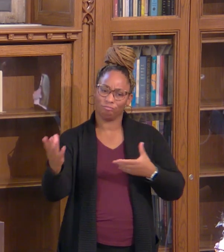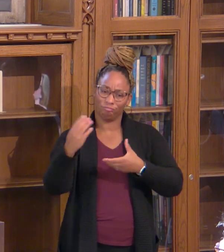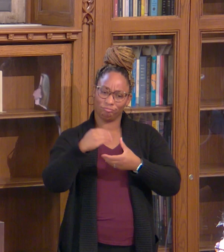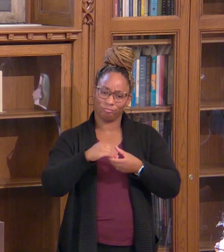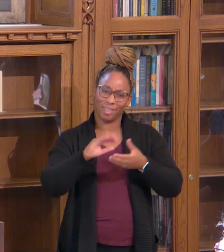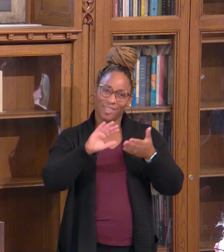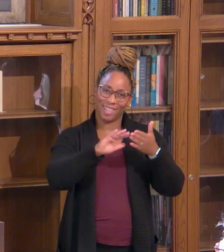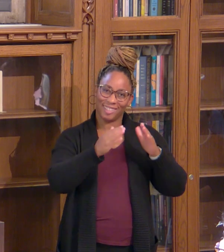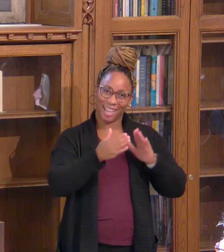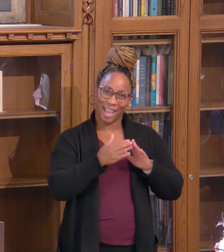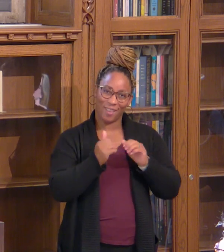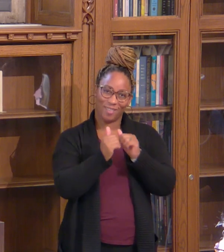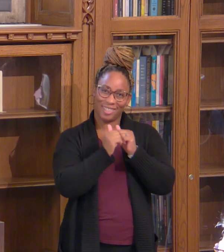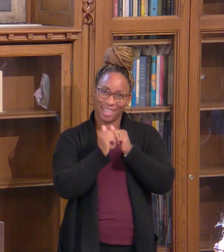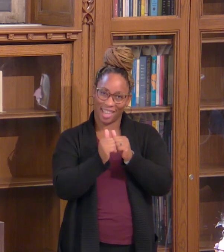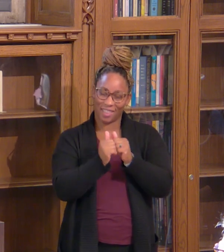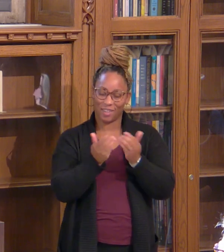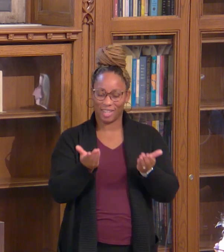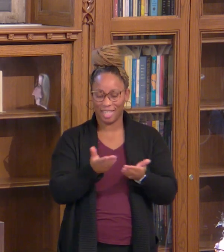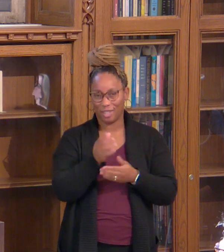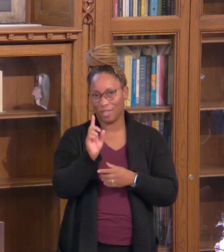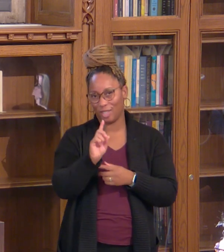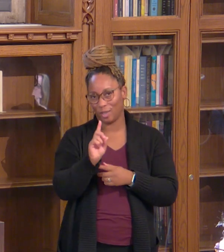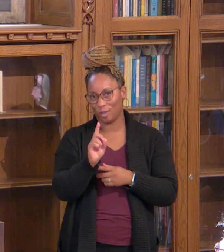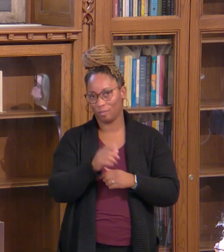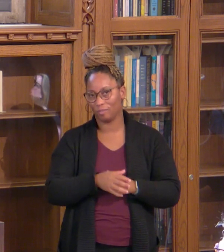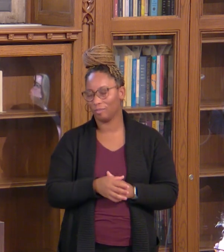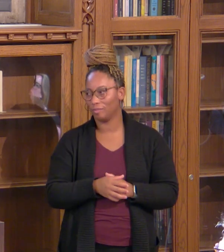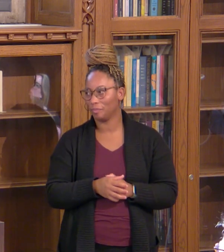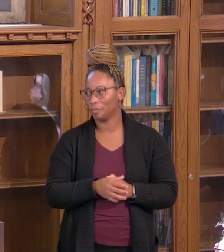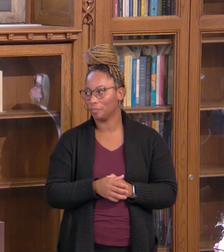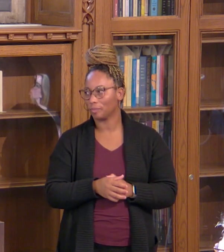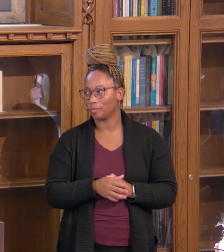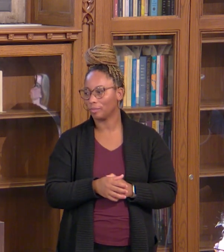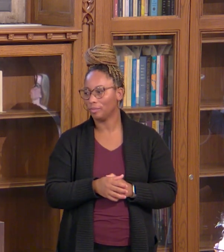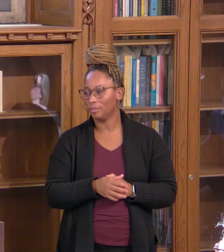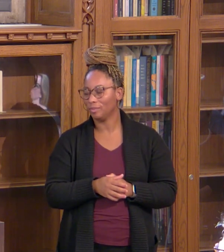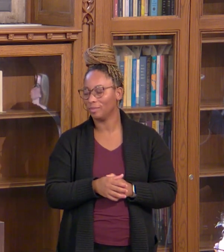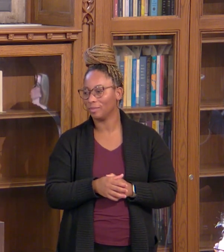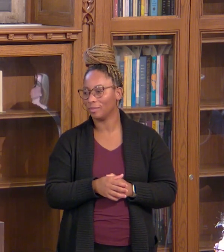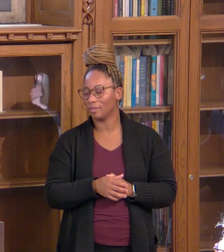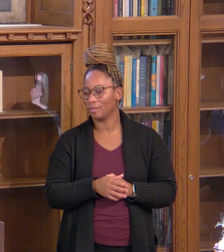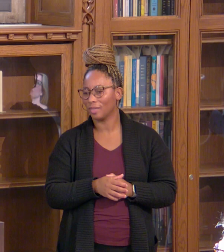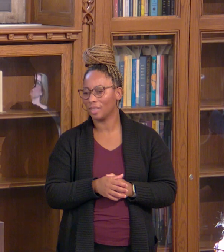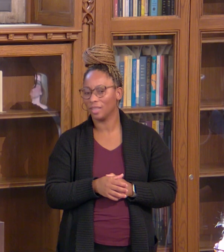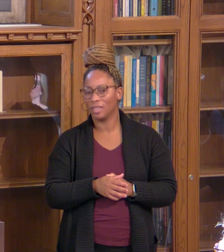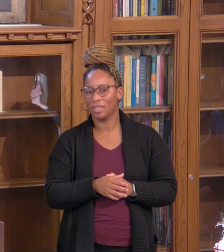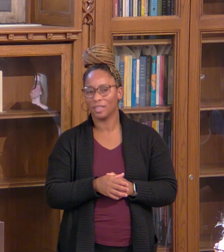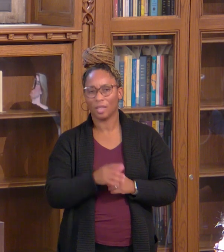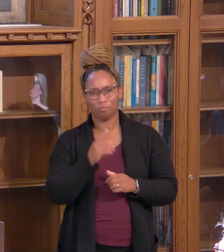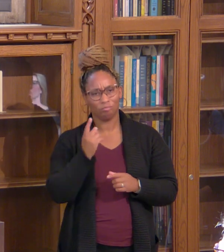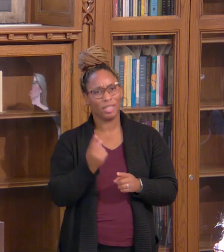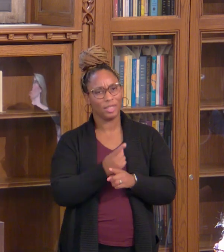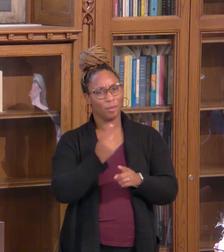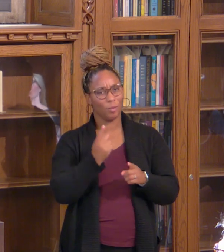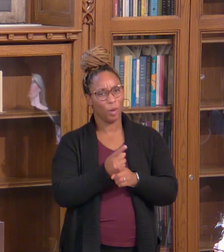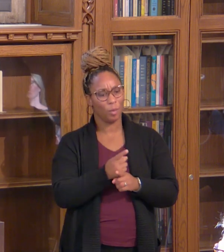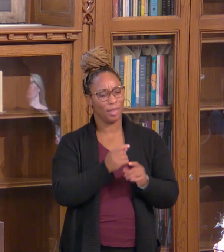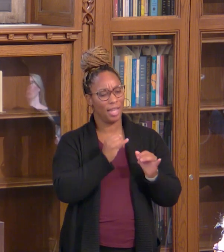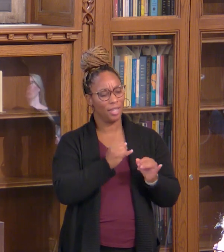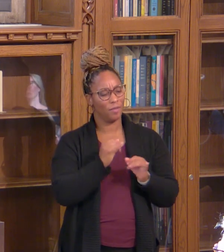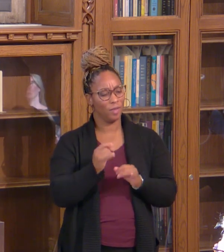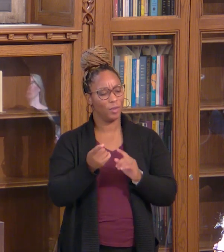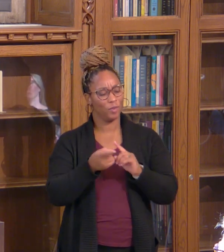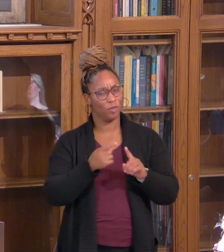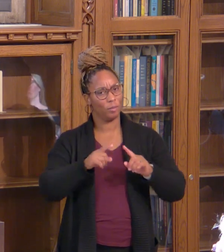gown together here in Duram hence it is most appropriate that individuals from